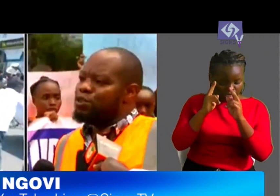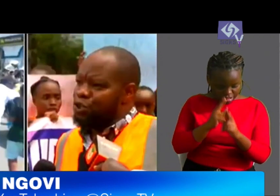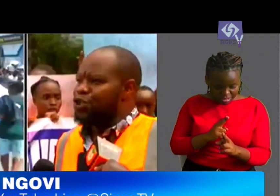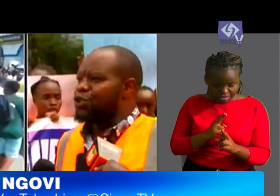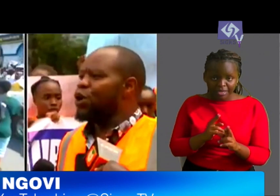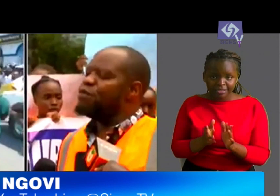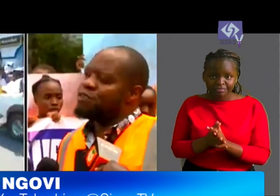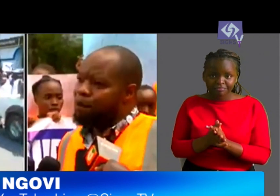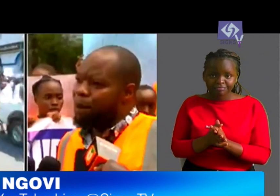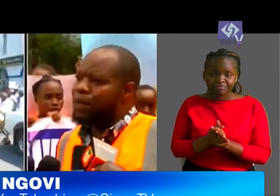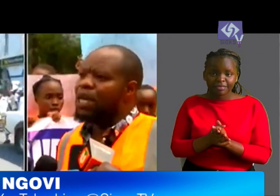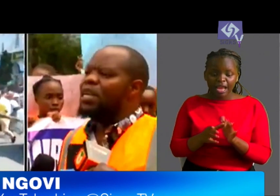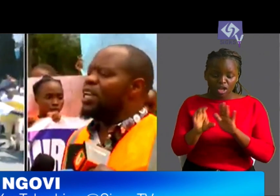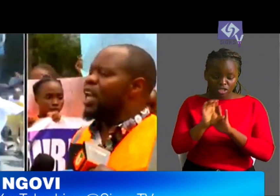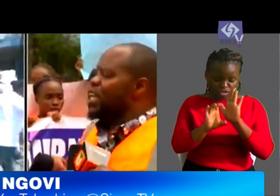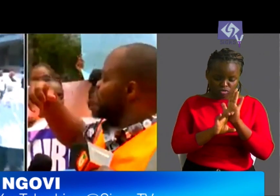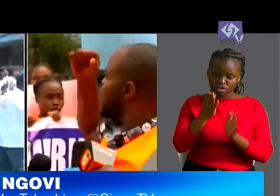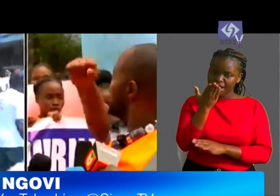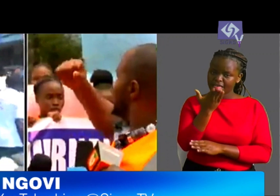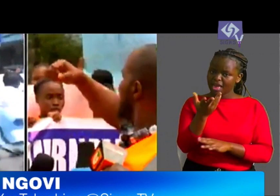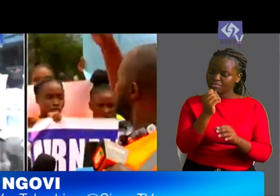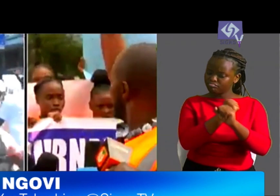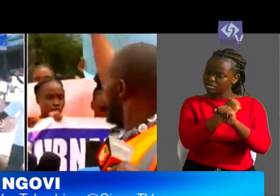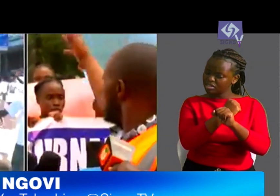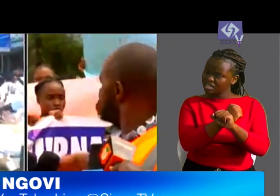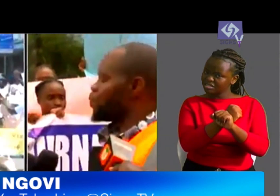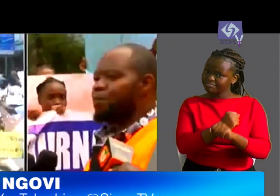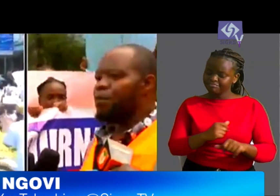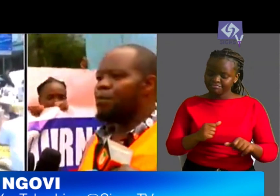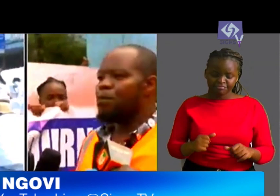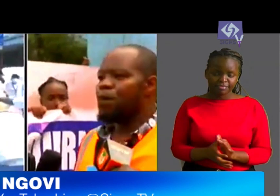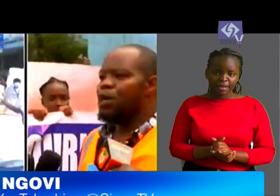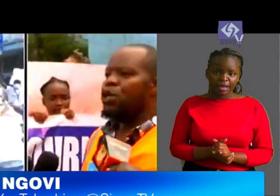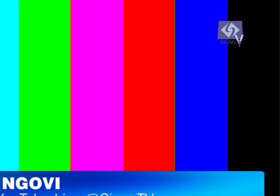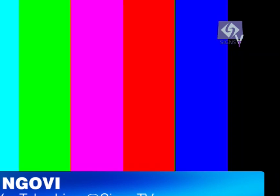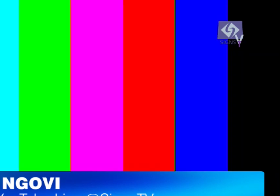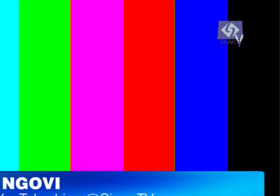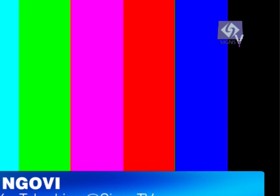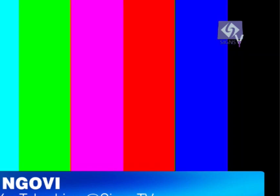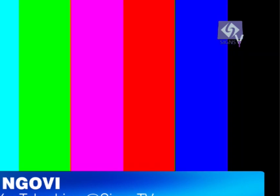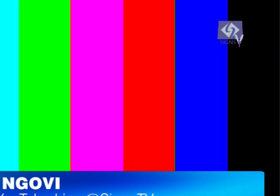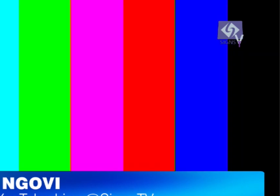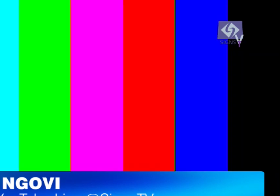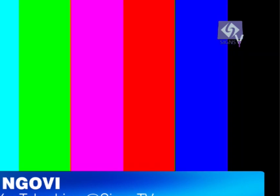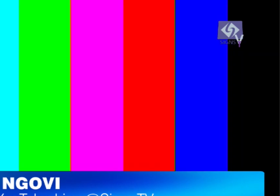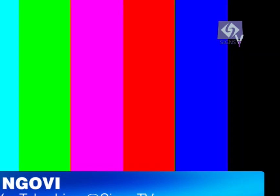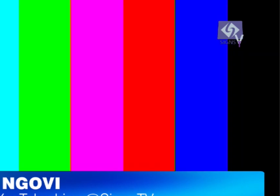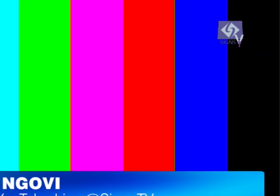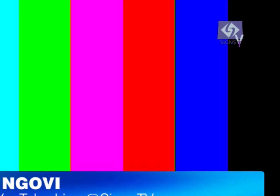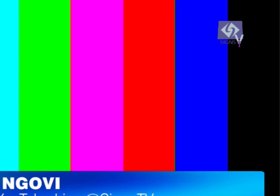the constitution of this republic. Journalists' lives matter. Journalists' lives matter. The message.